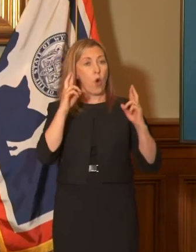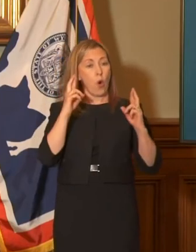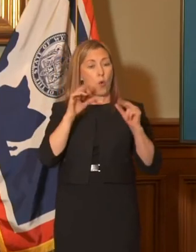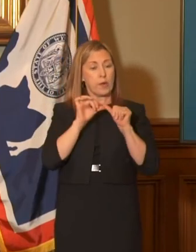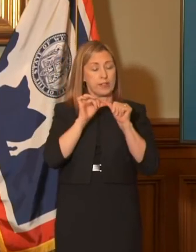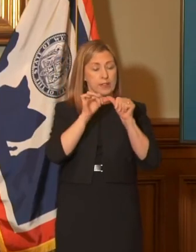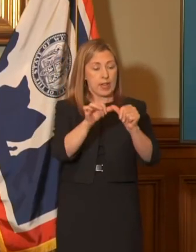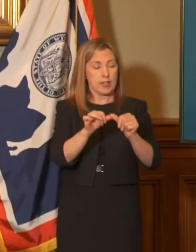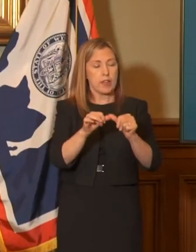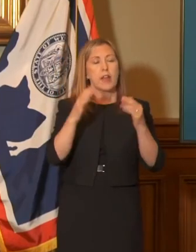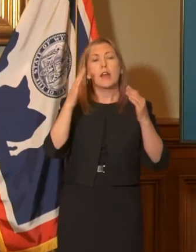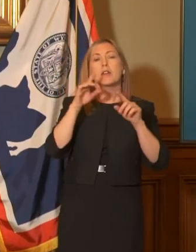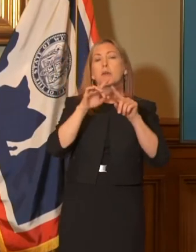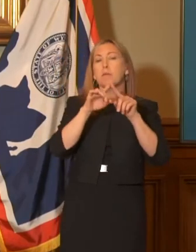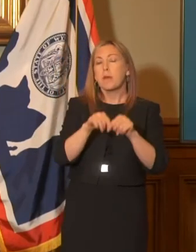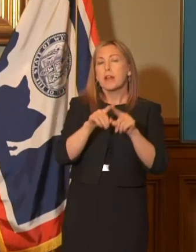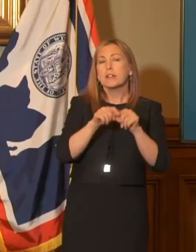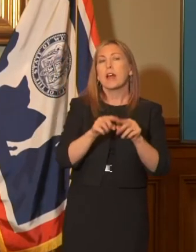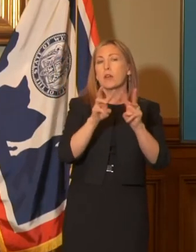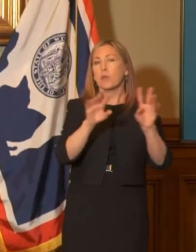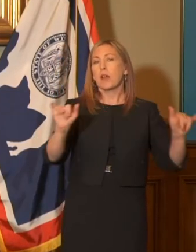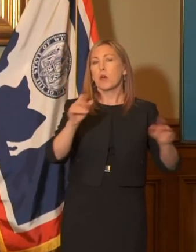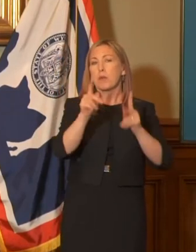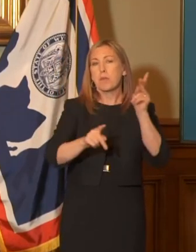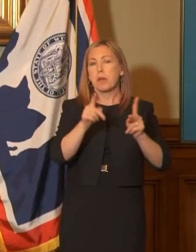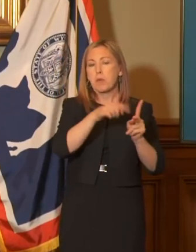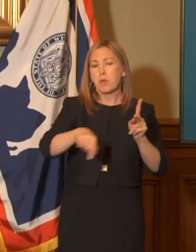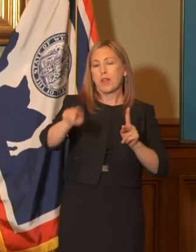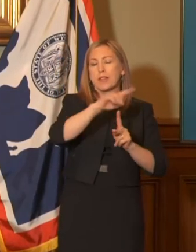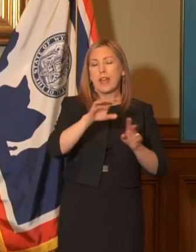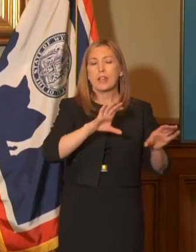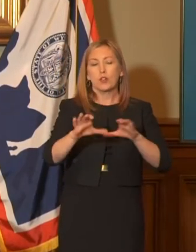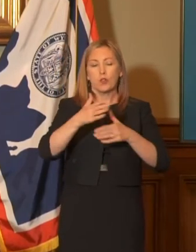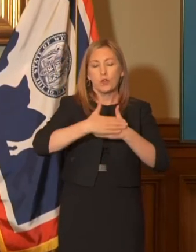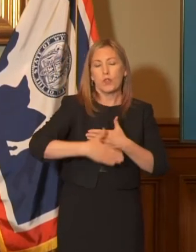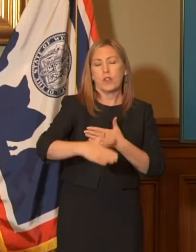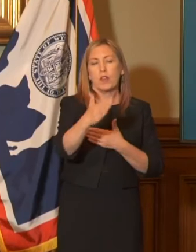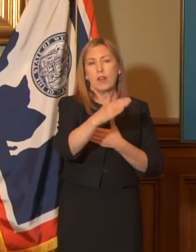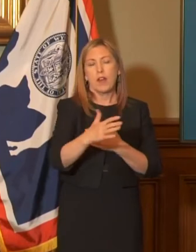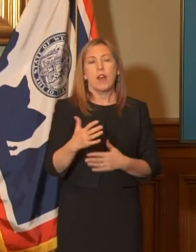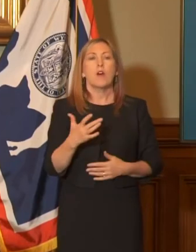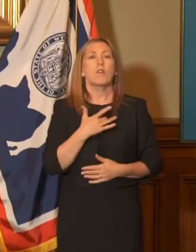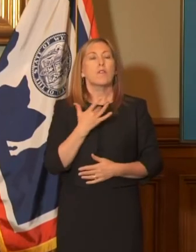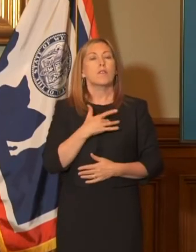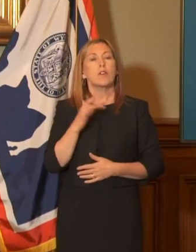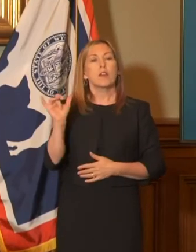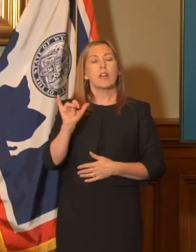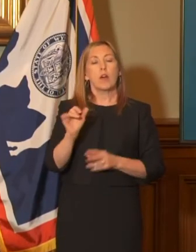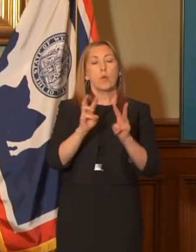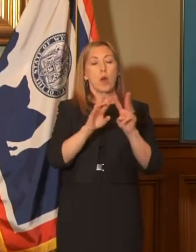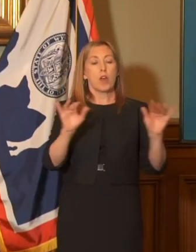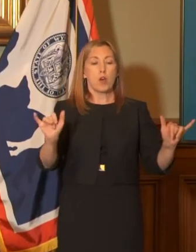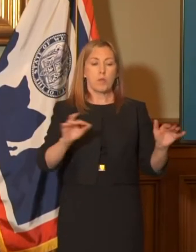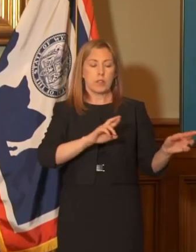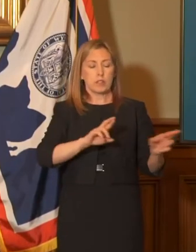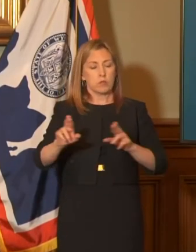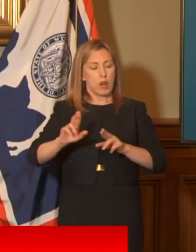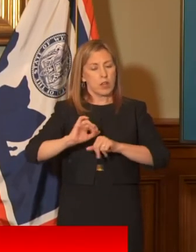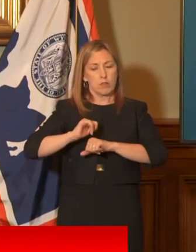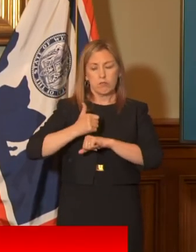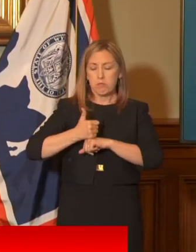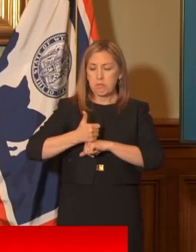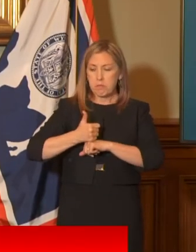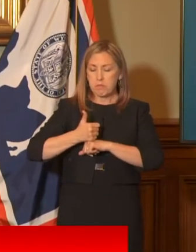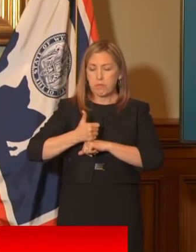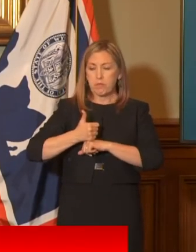from this day forward. But we feel that Wyoming is well positioned, especially if